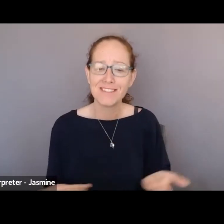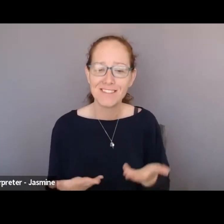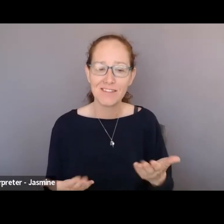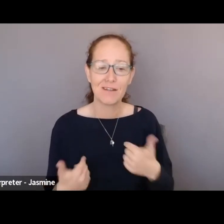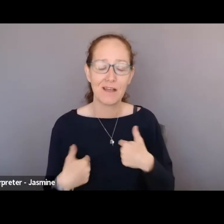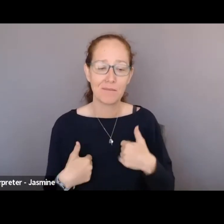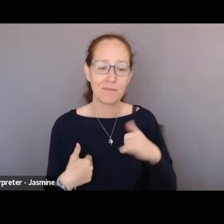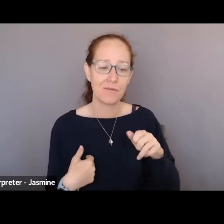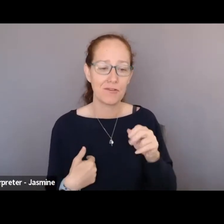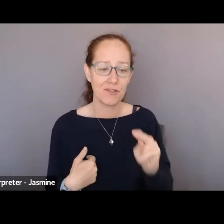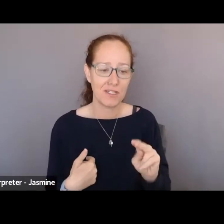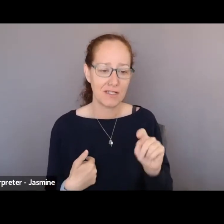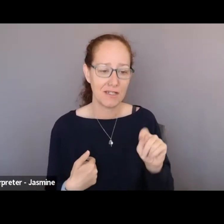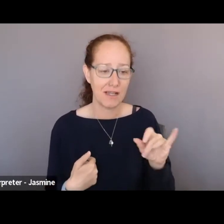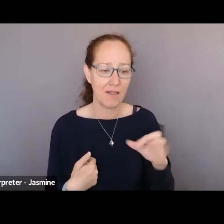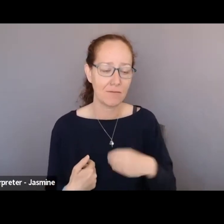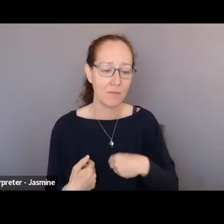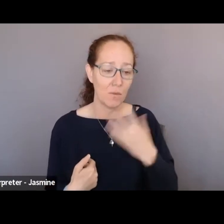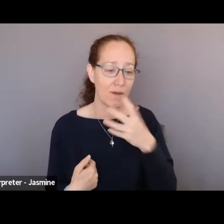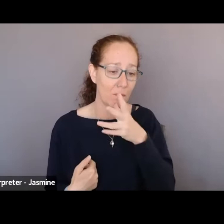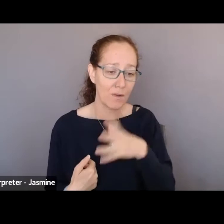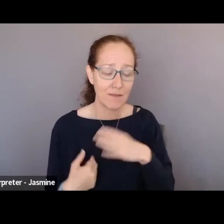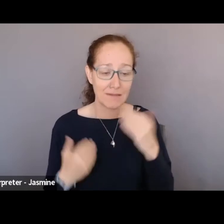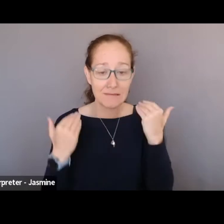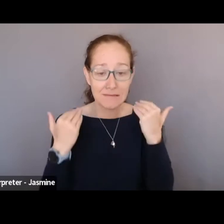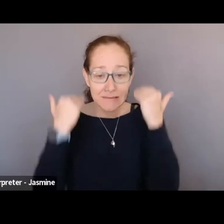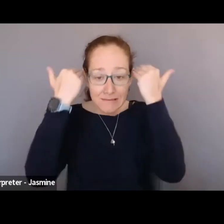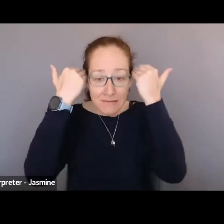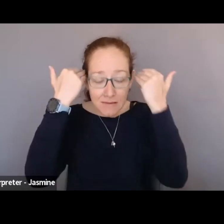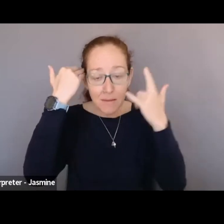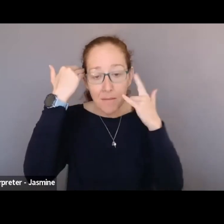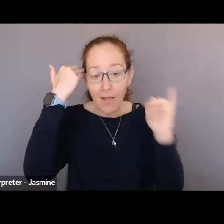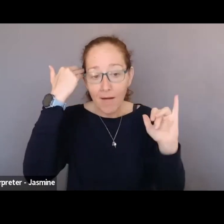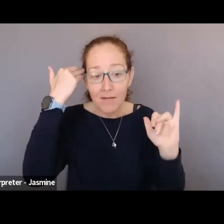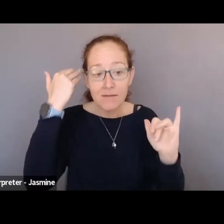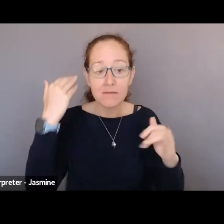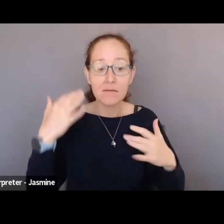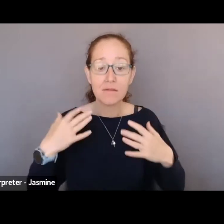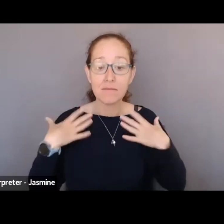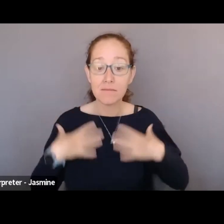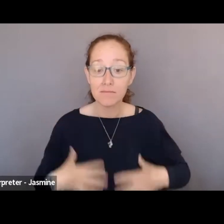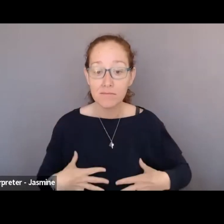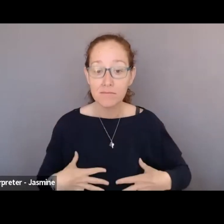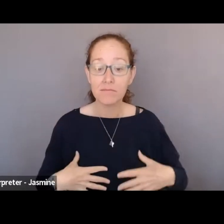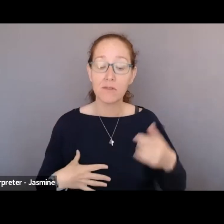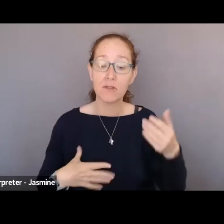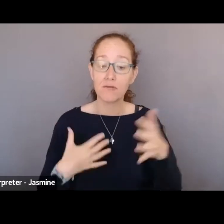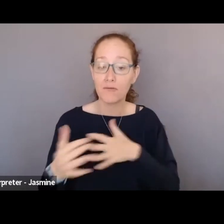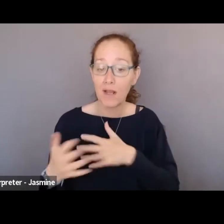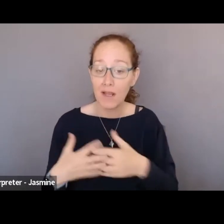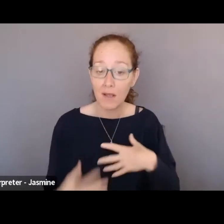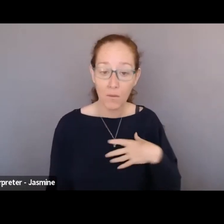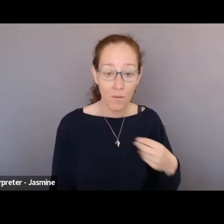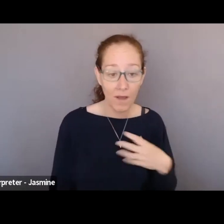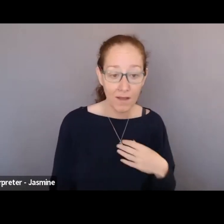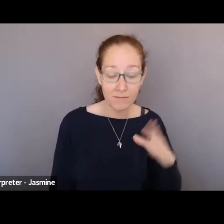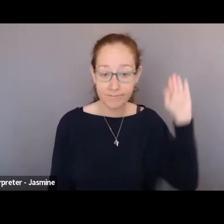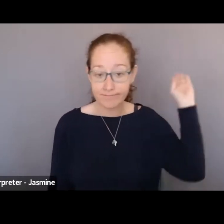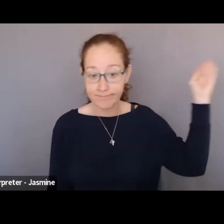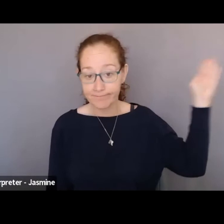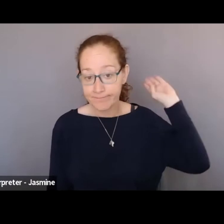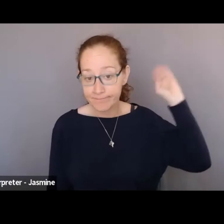woman with short blonde hair, and I'm wearing a gray and white top, and behind me is a green wall with a single